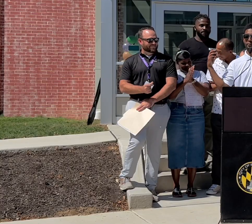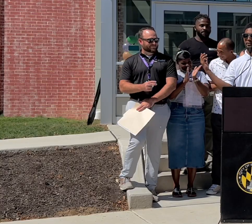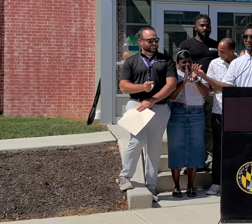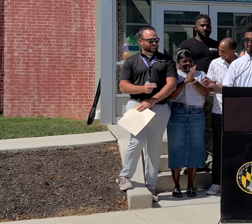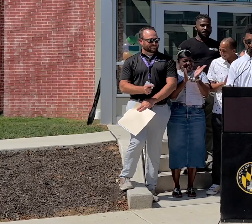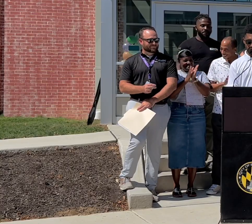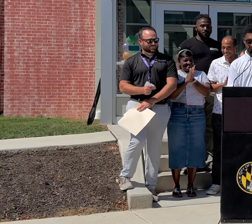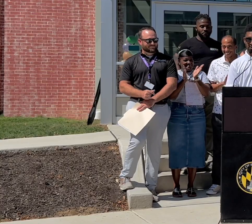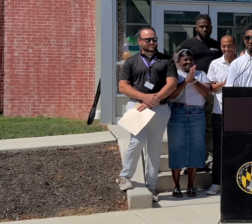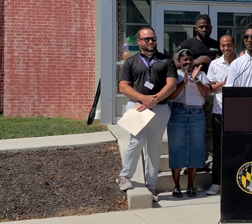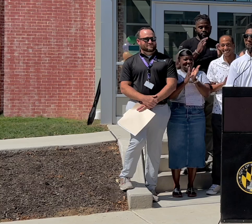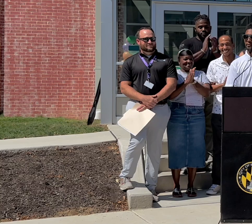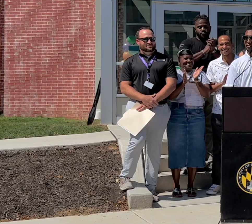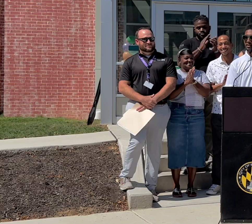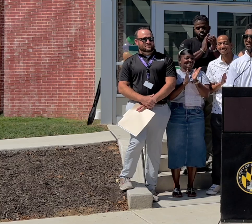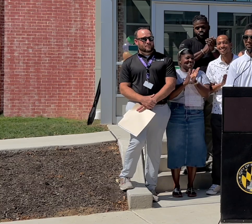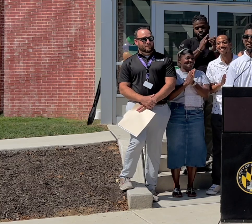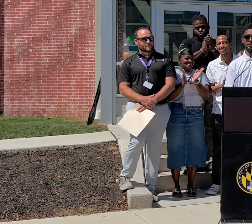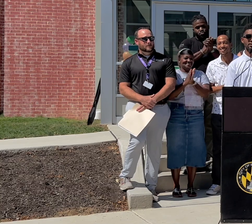a completely